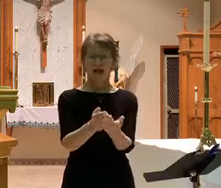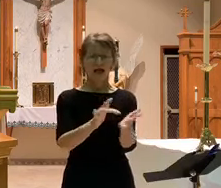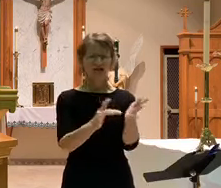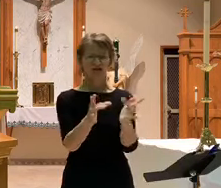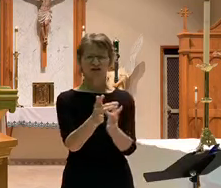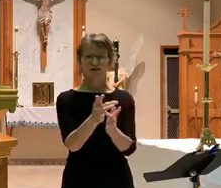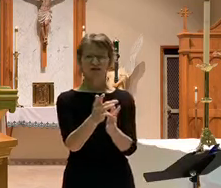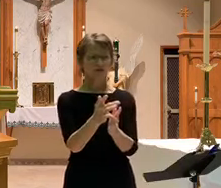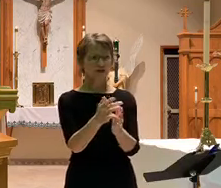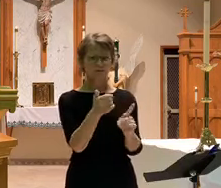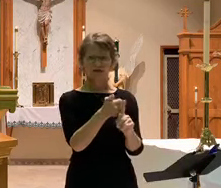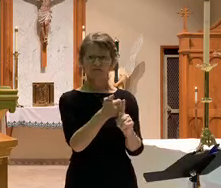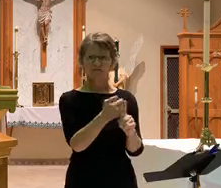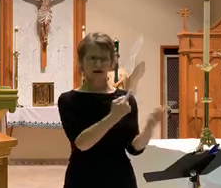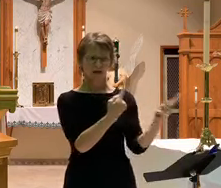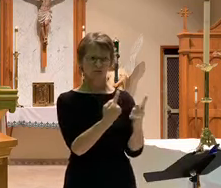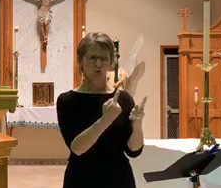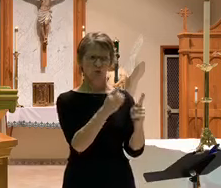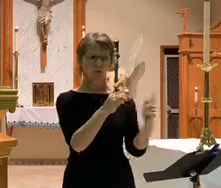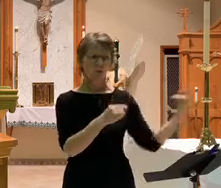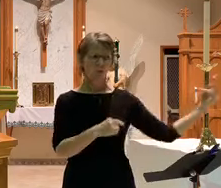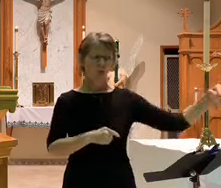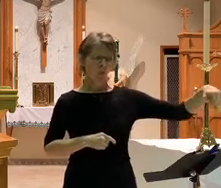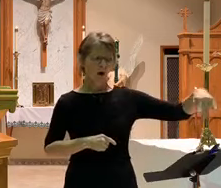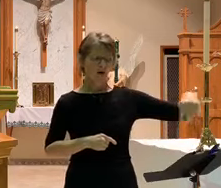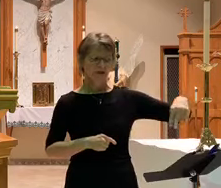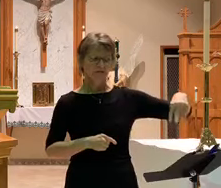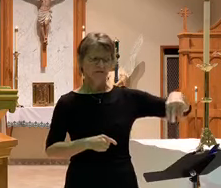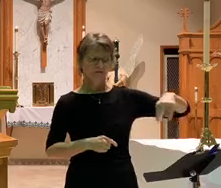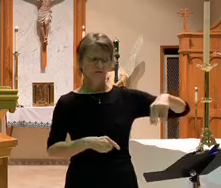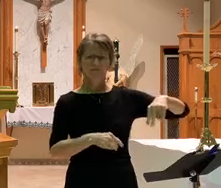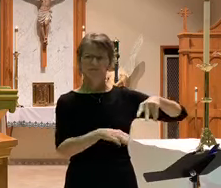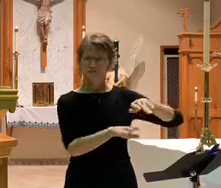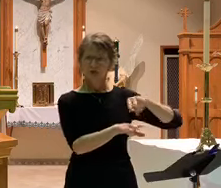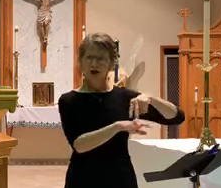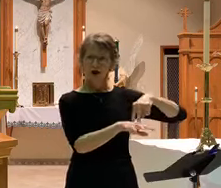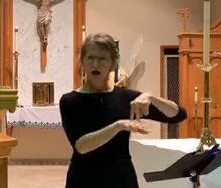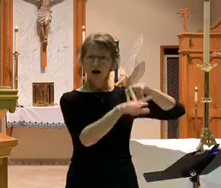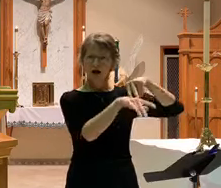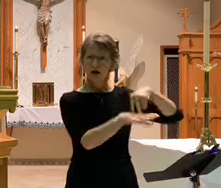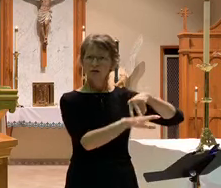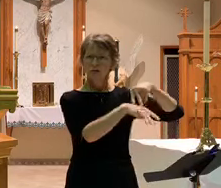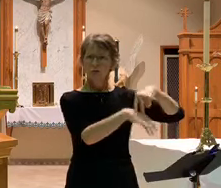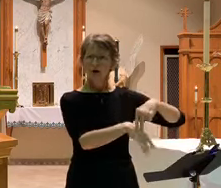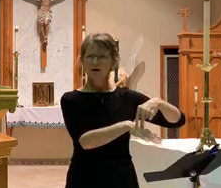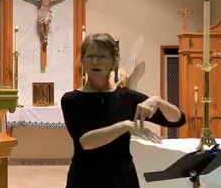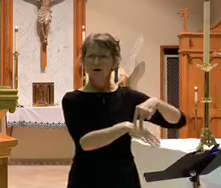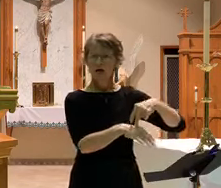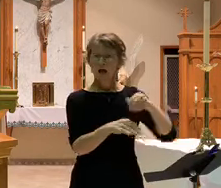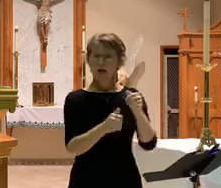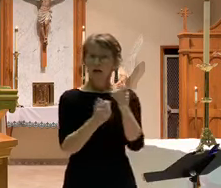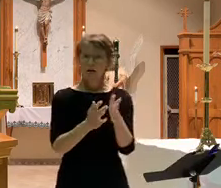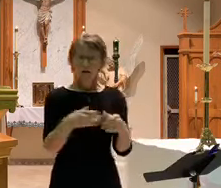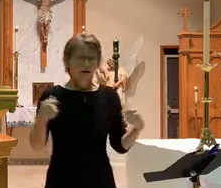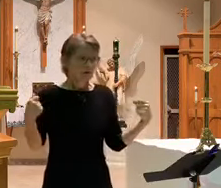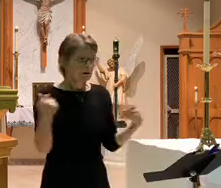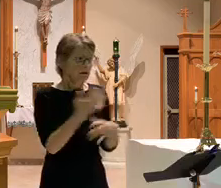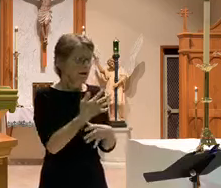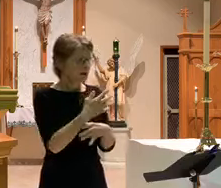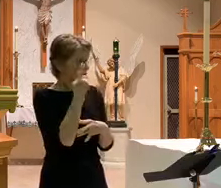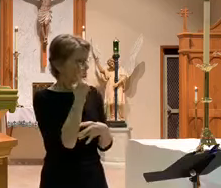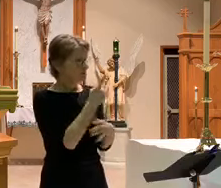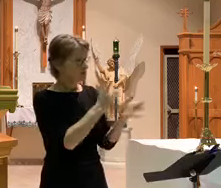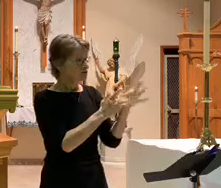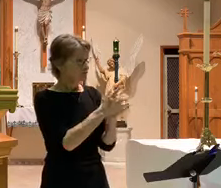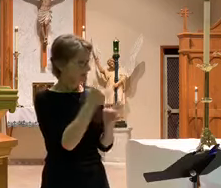the boat. The apostles are scared stiff. They think they are seeing a ghost. Even